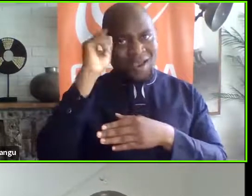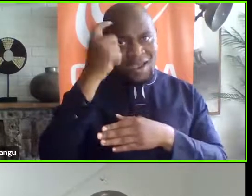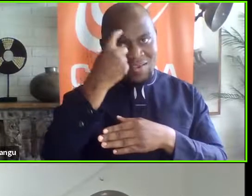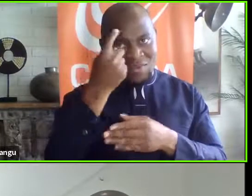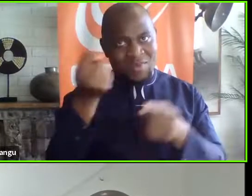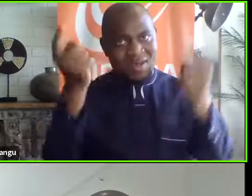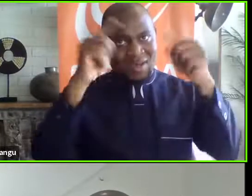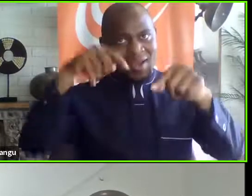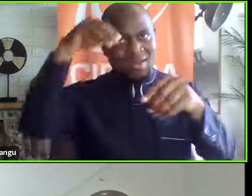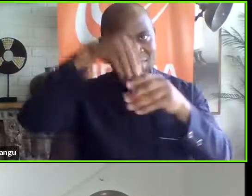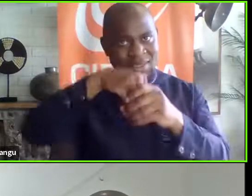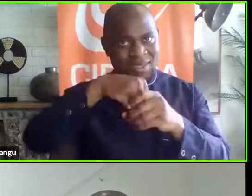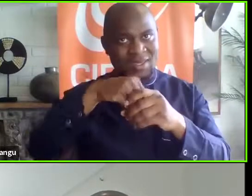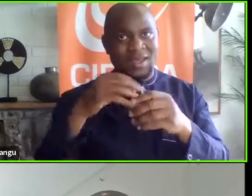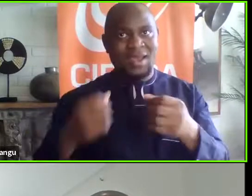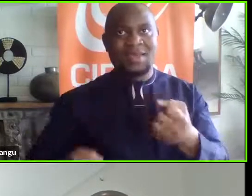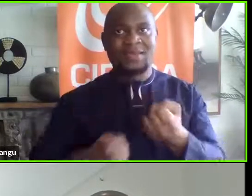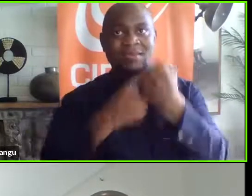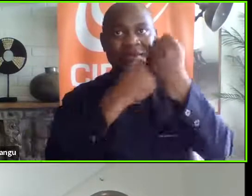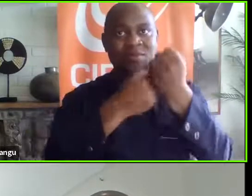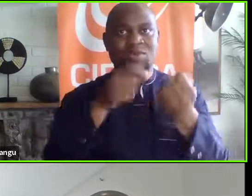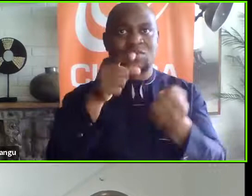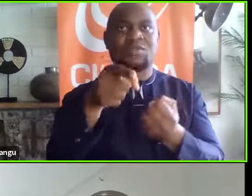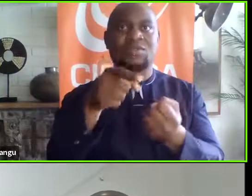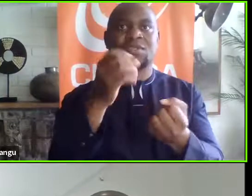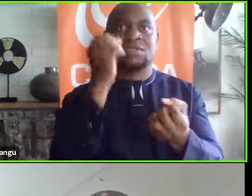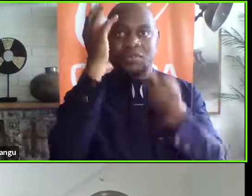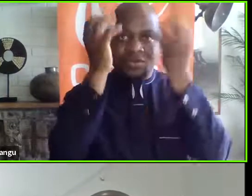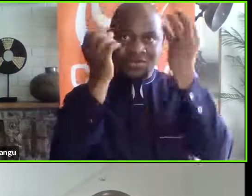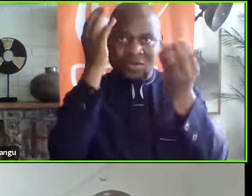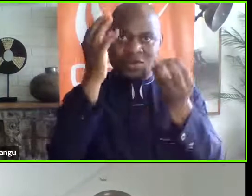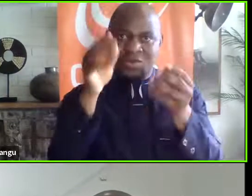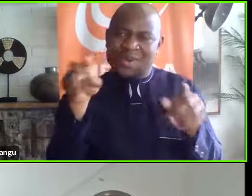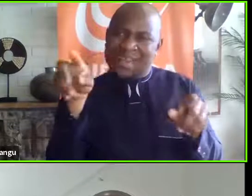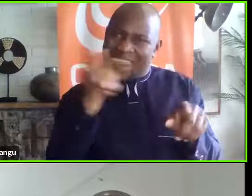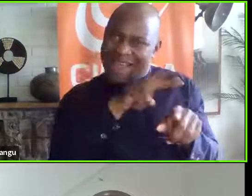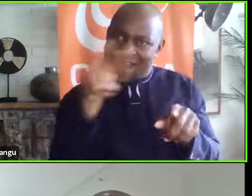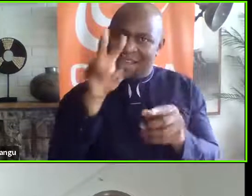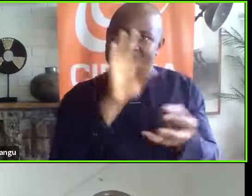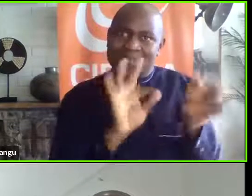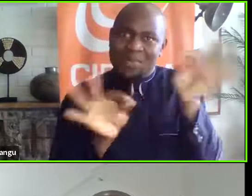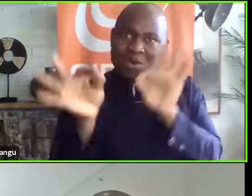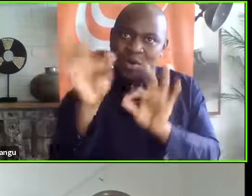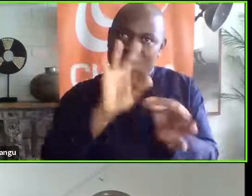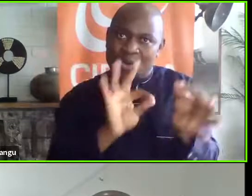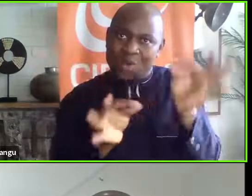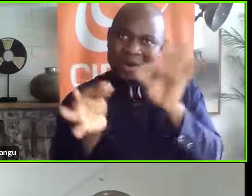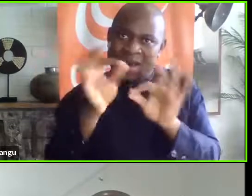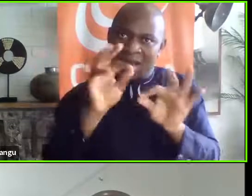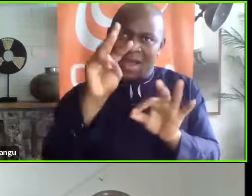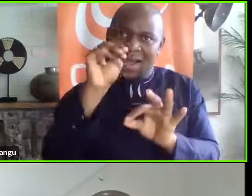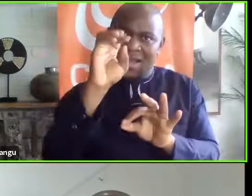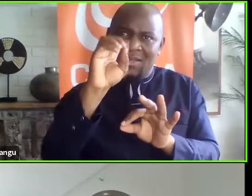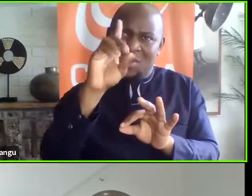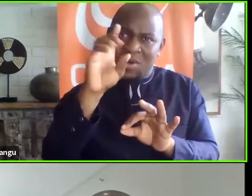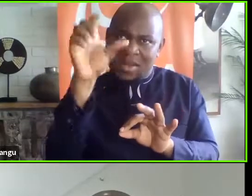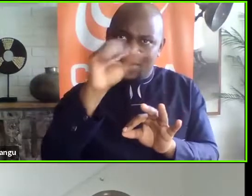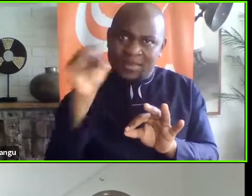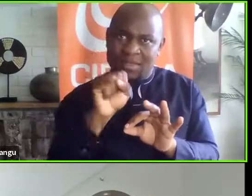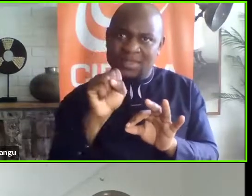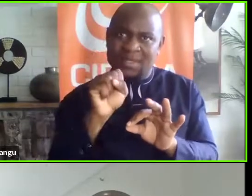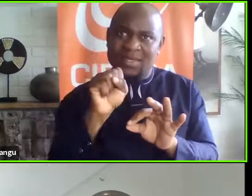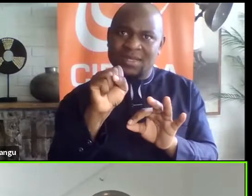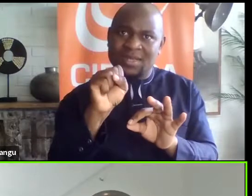adopted. If government can come in and support these innovations from the mother